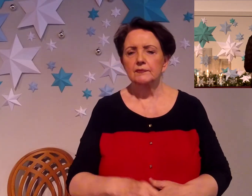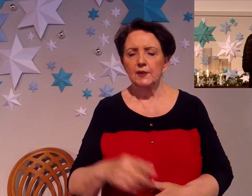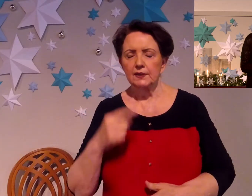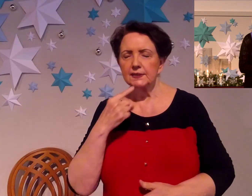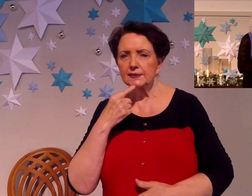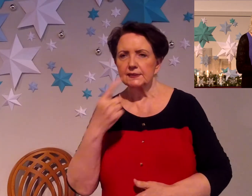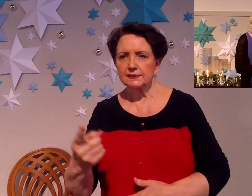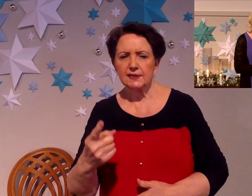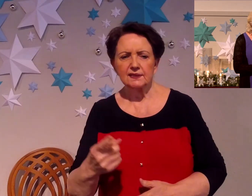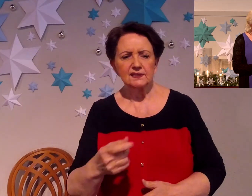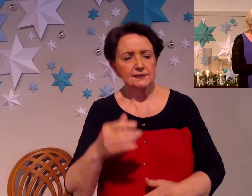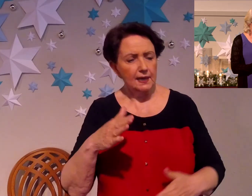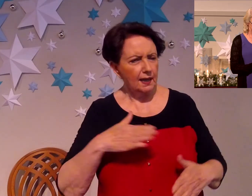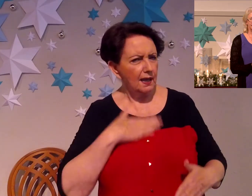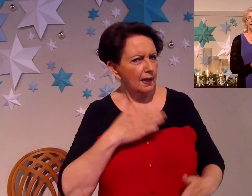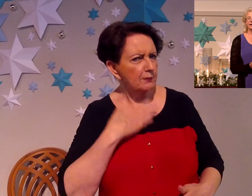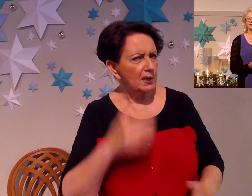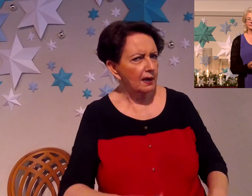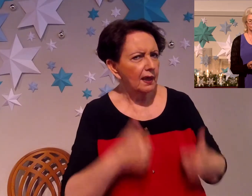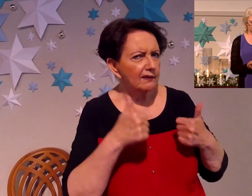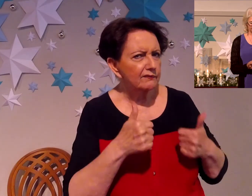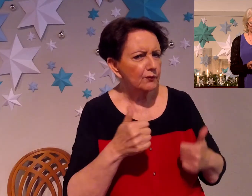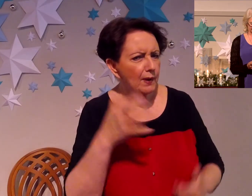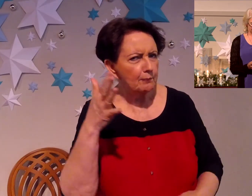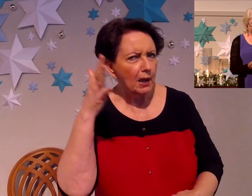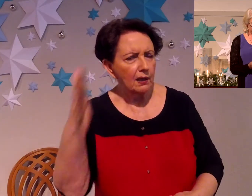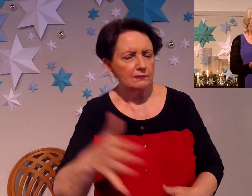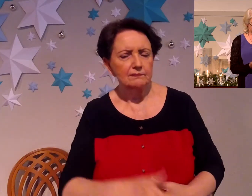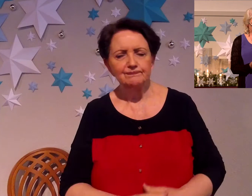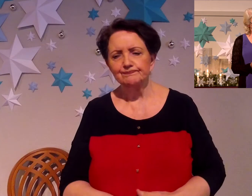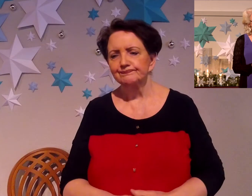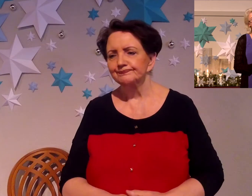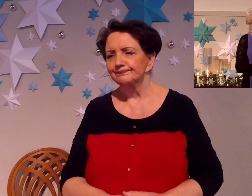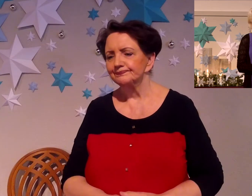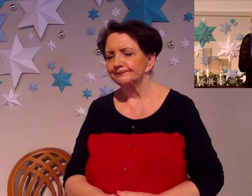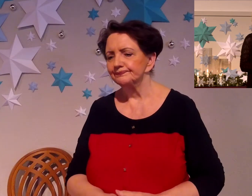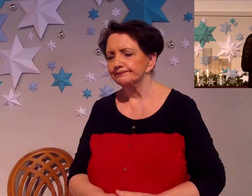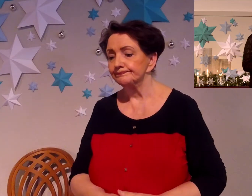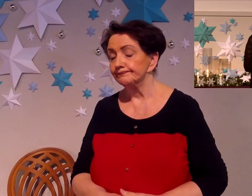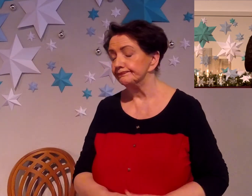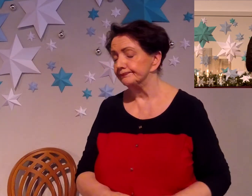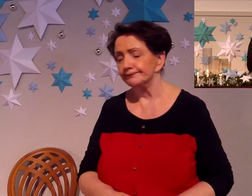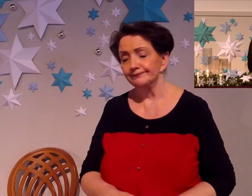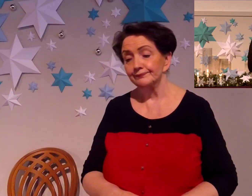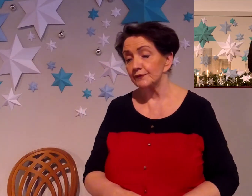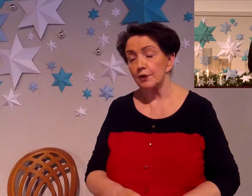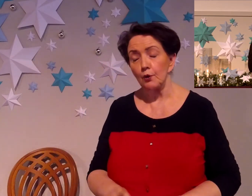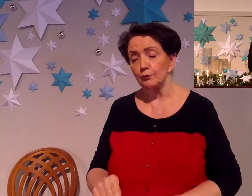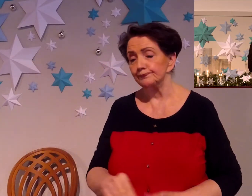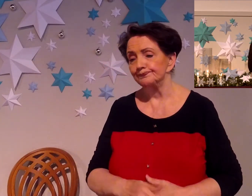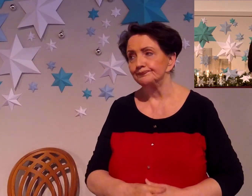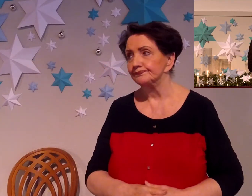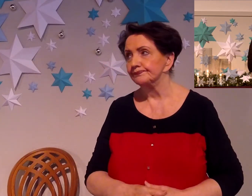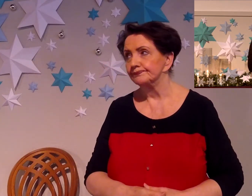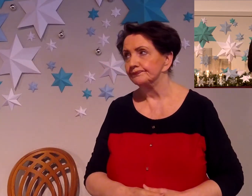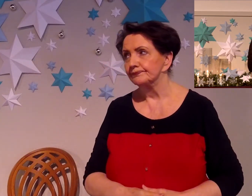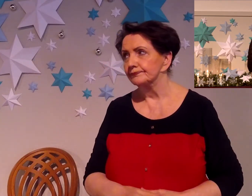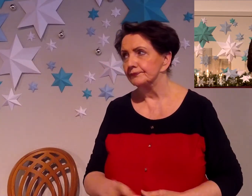to a happy life, Grandpa? I had asked him once. He had shaken his head. No.